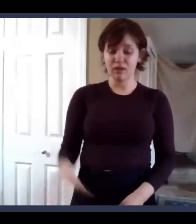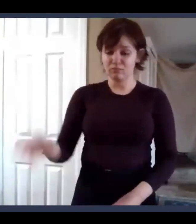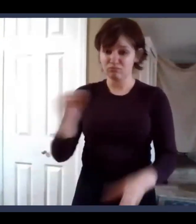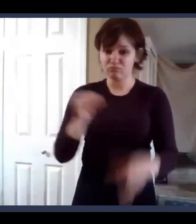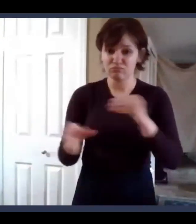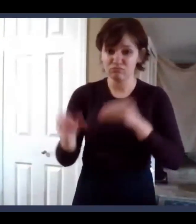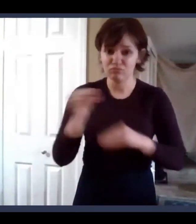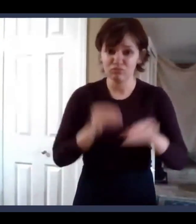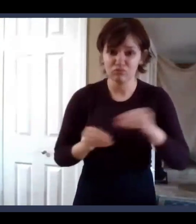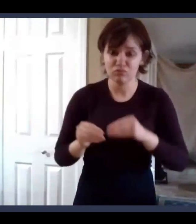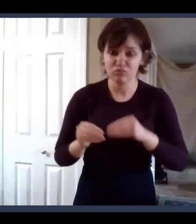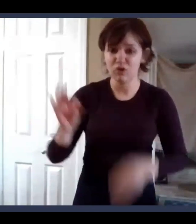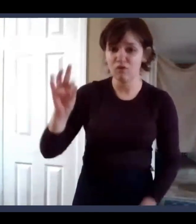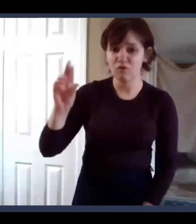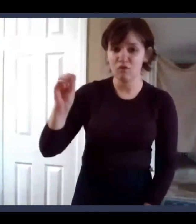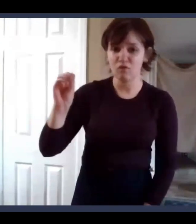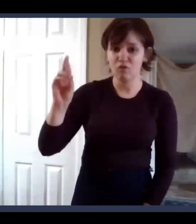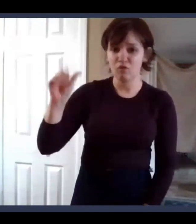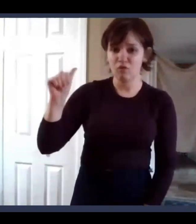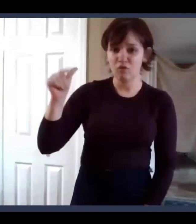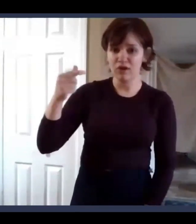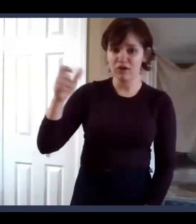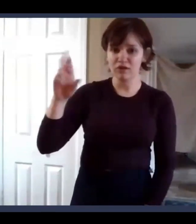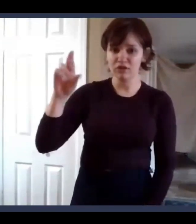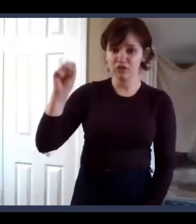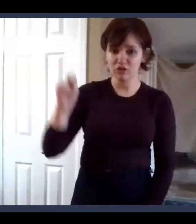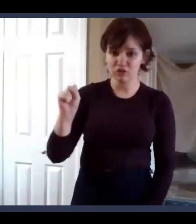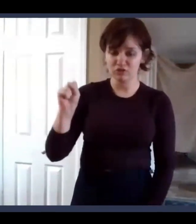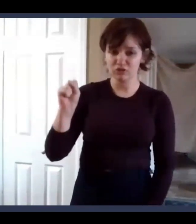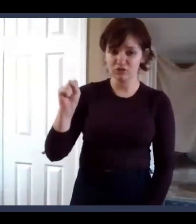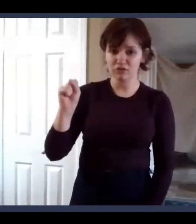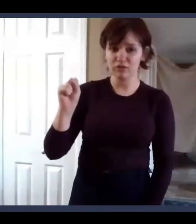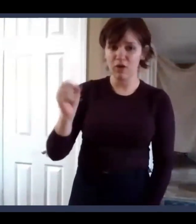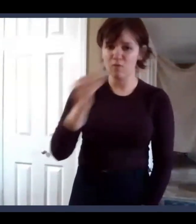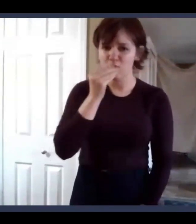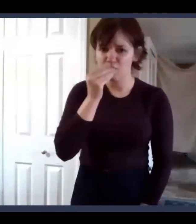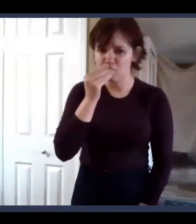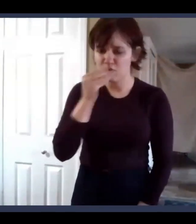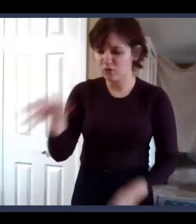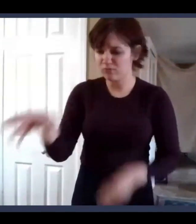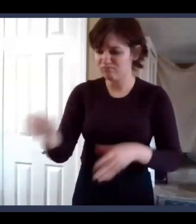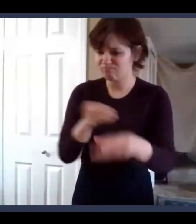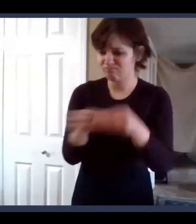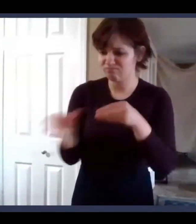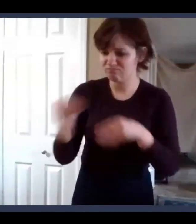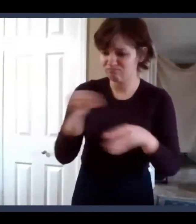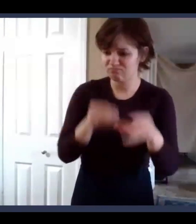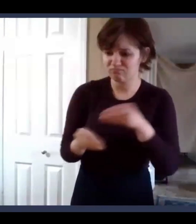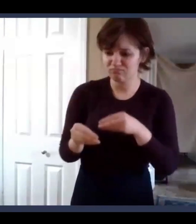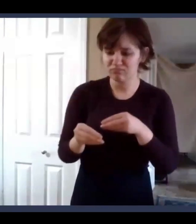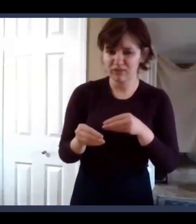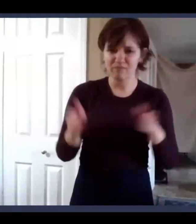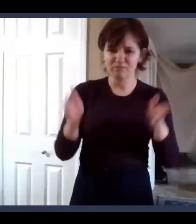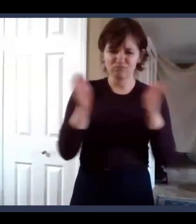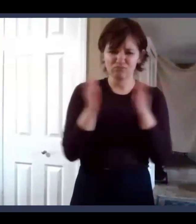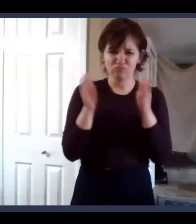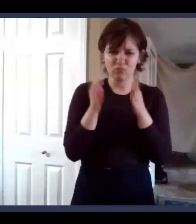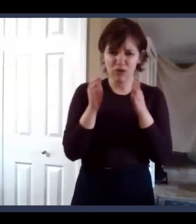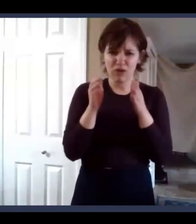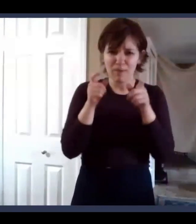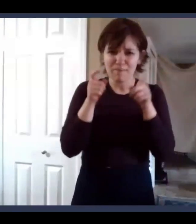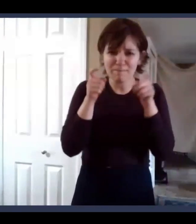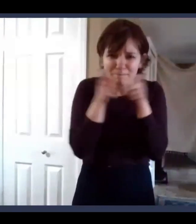large pinchers, jaws. The little smaller insects are often